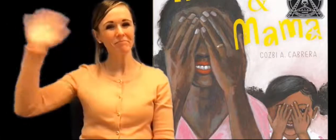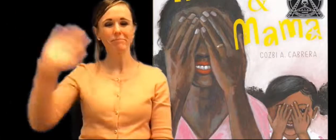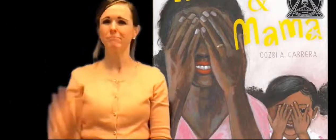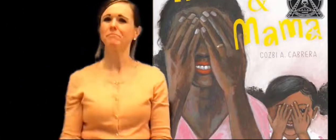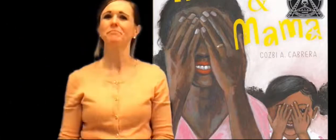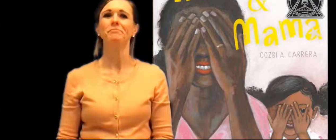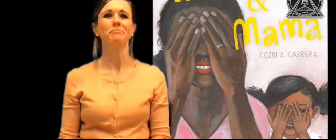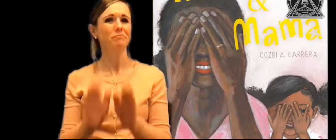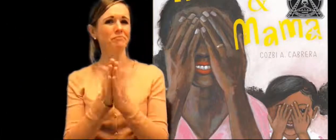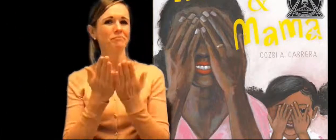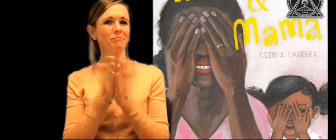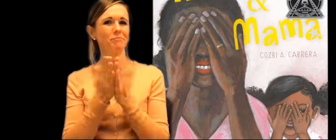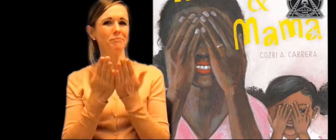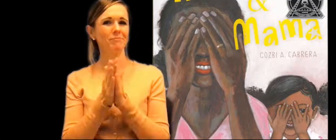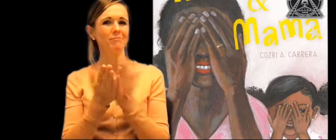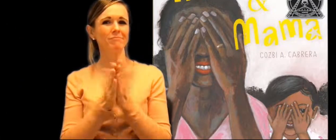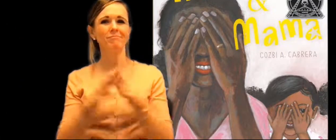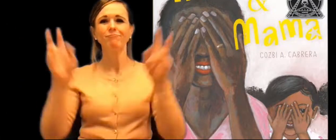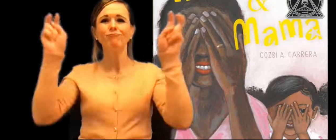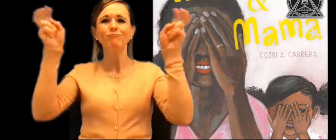Hello.